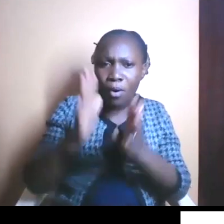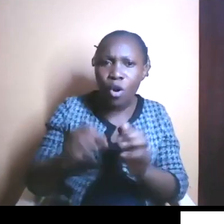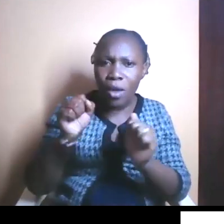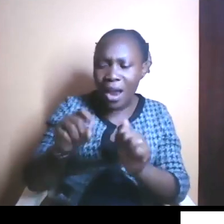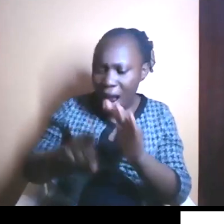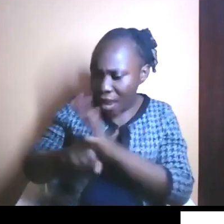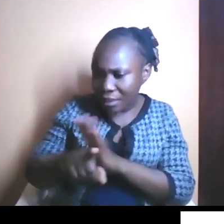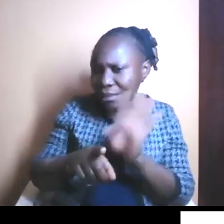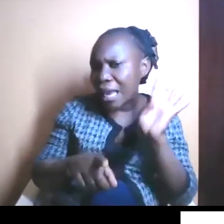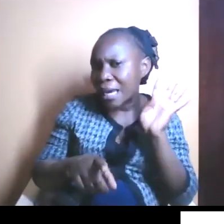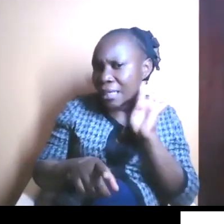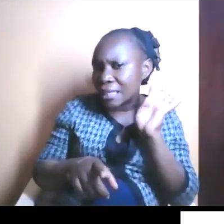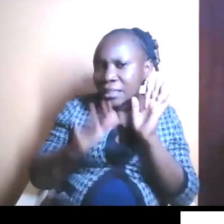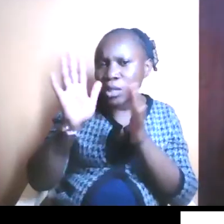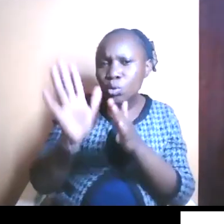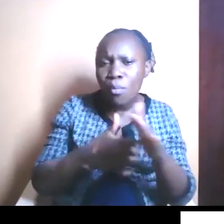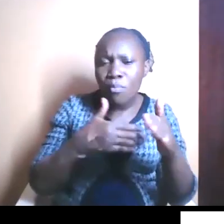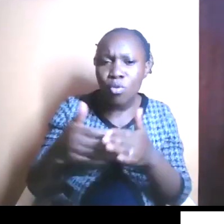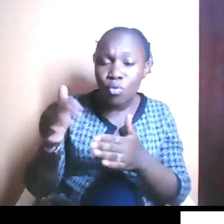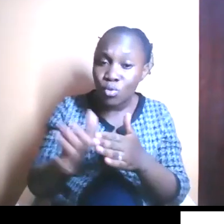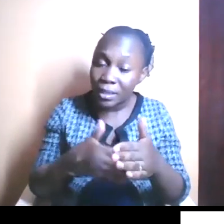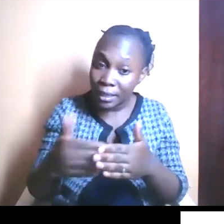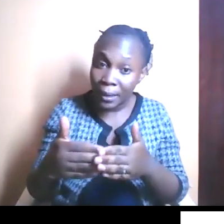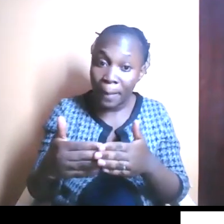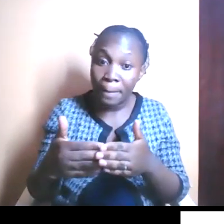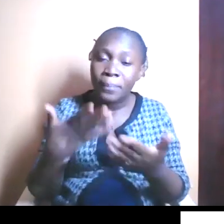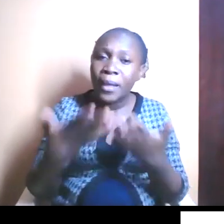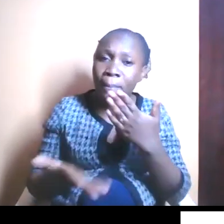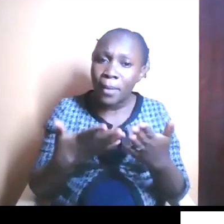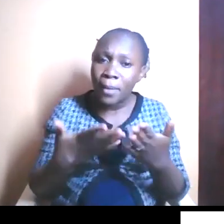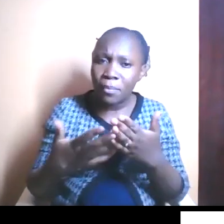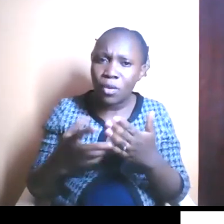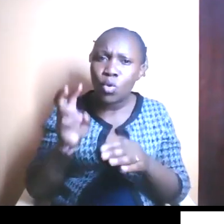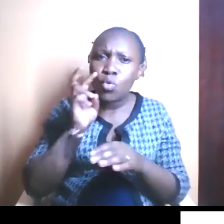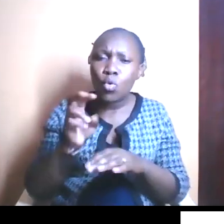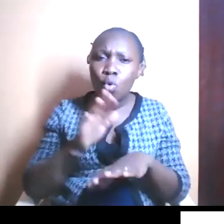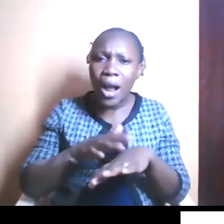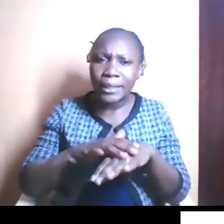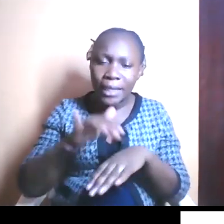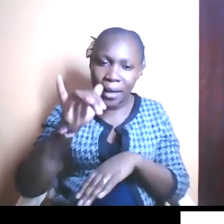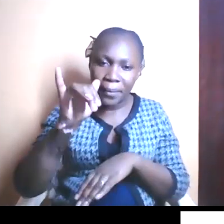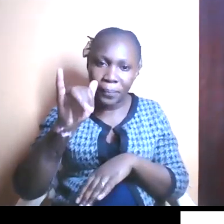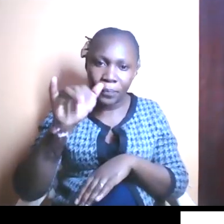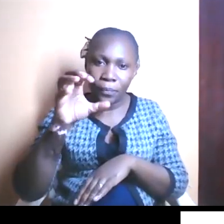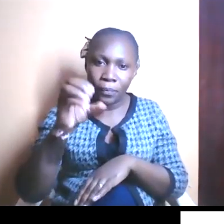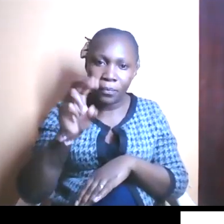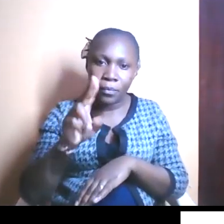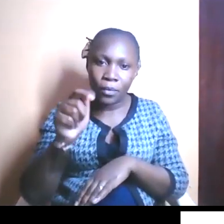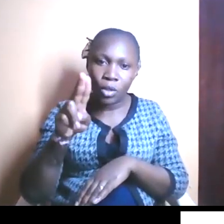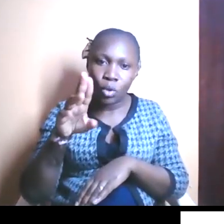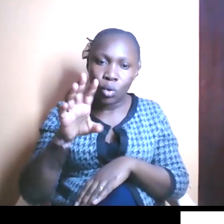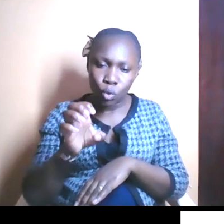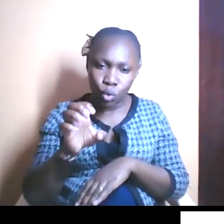of their choice. So you might want to subscribe to some YouTube channels with motivational talks or